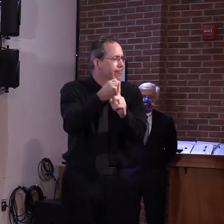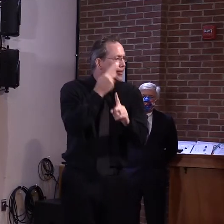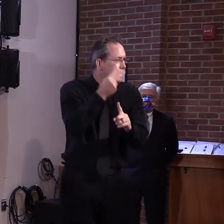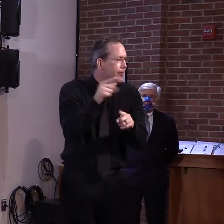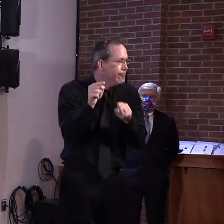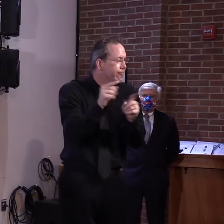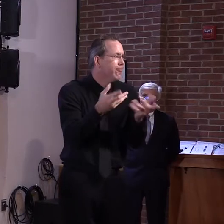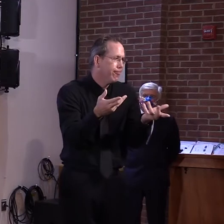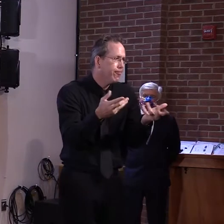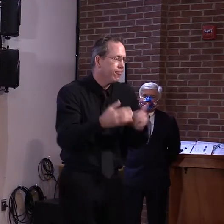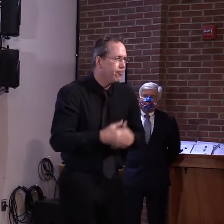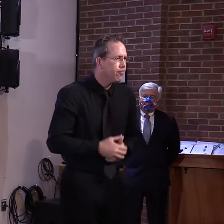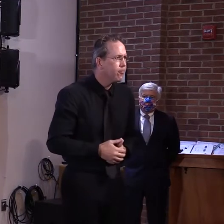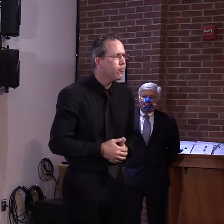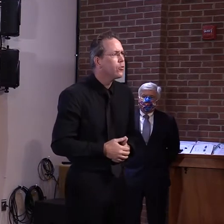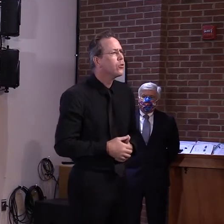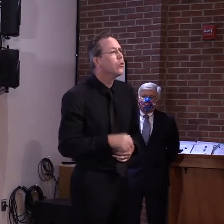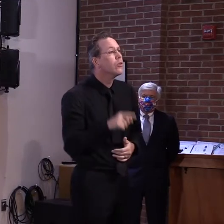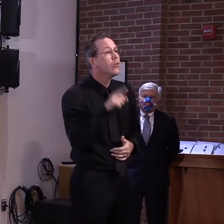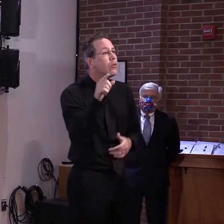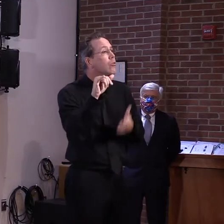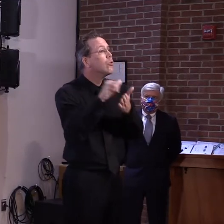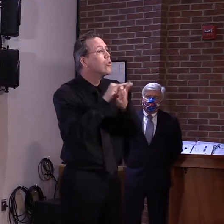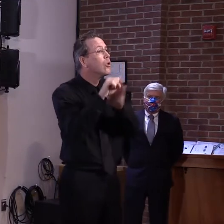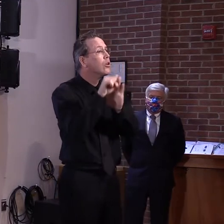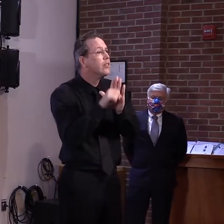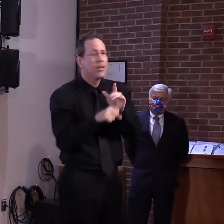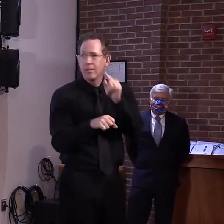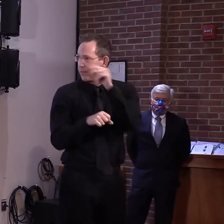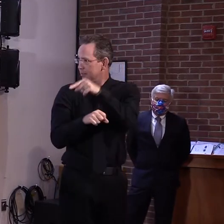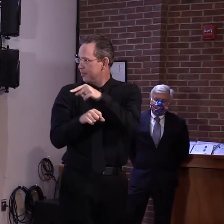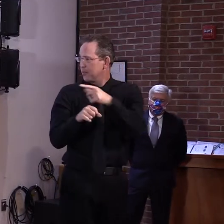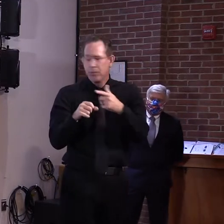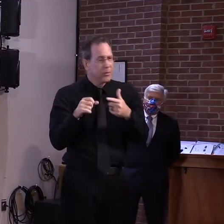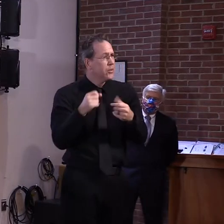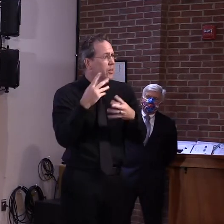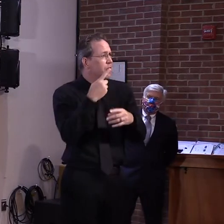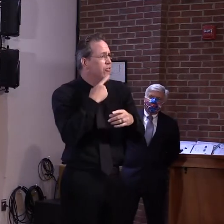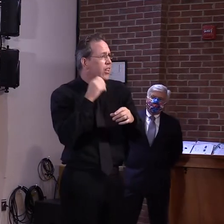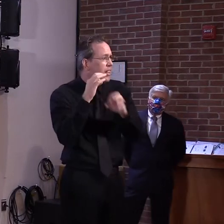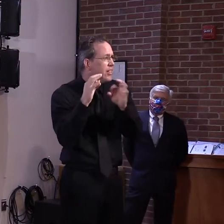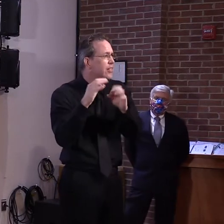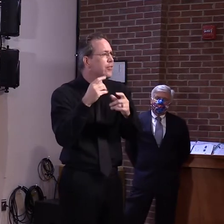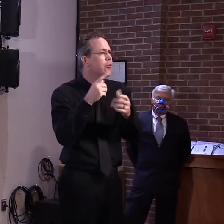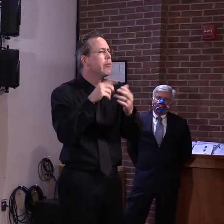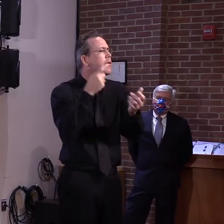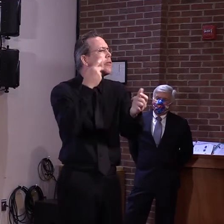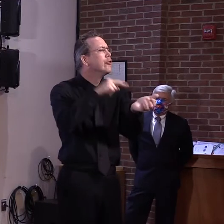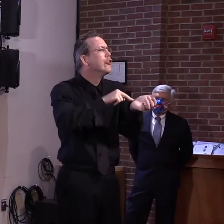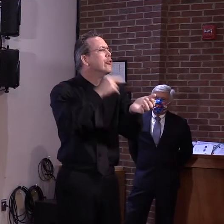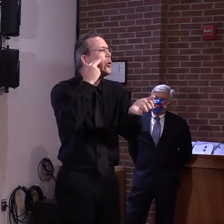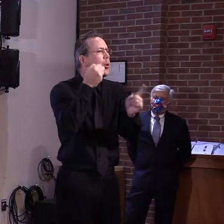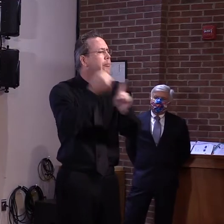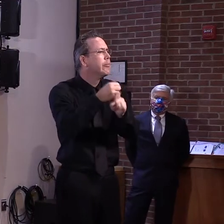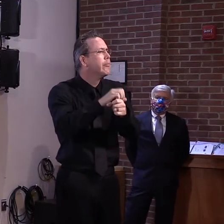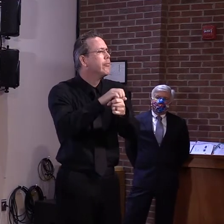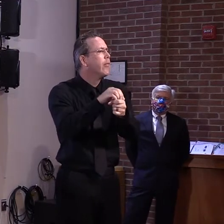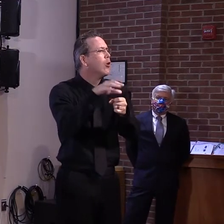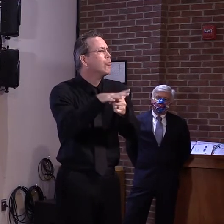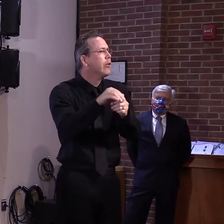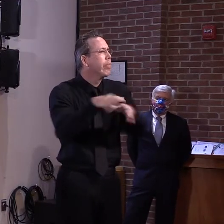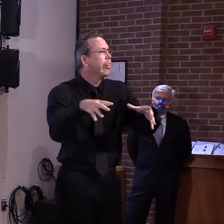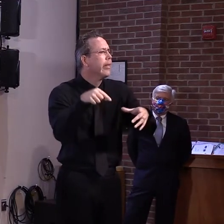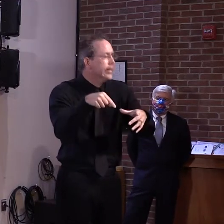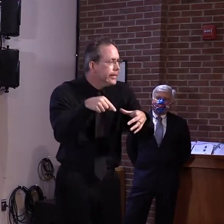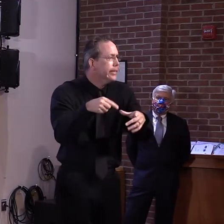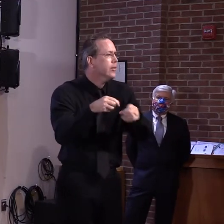on population because of that outbreak at the long-term care facility. So they're still dealing with that situation, but tests from that